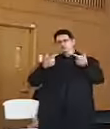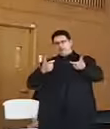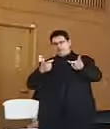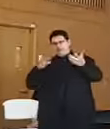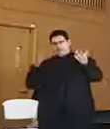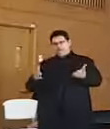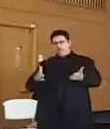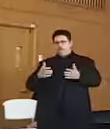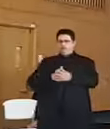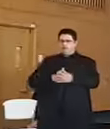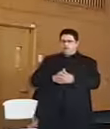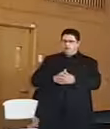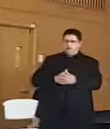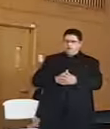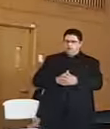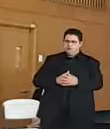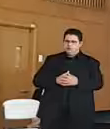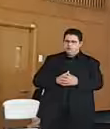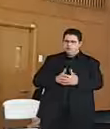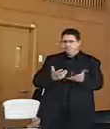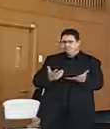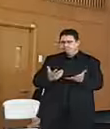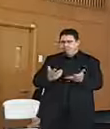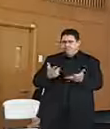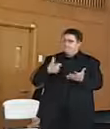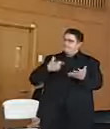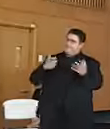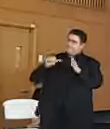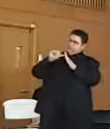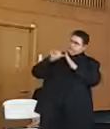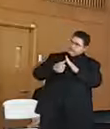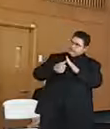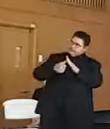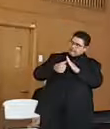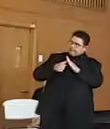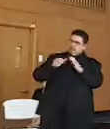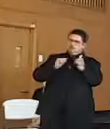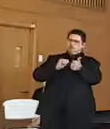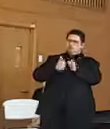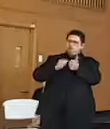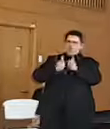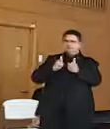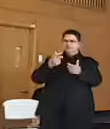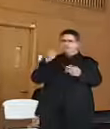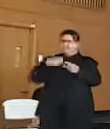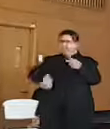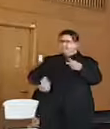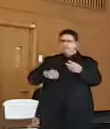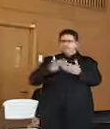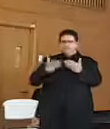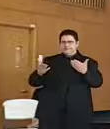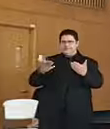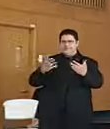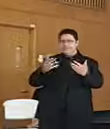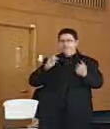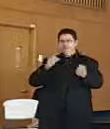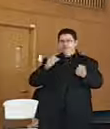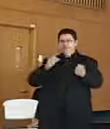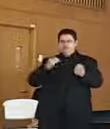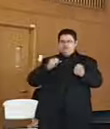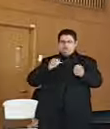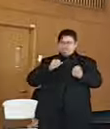10 youth doesn't allow you to do football. I want to emphasize that sports is the toughest thing to really address during COVID.